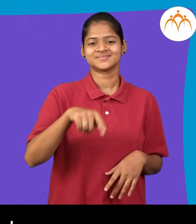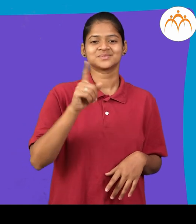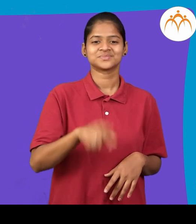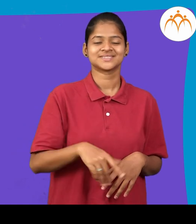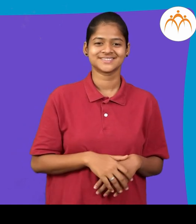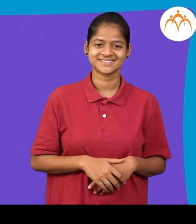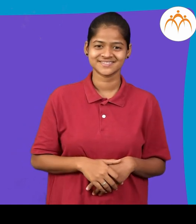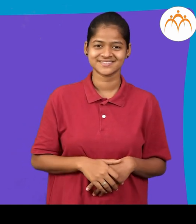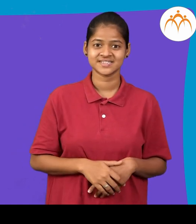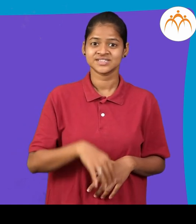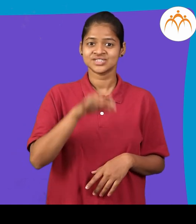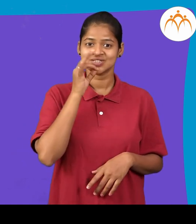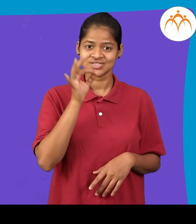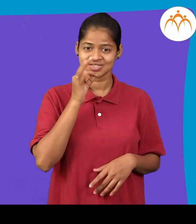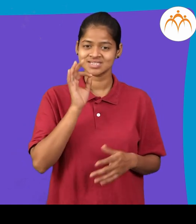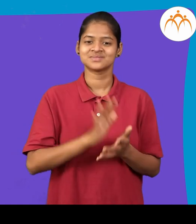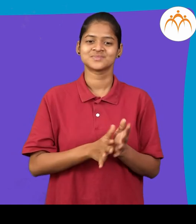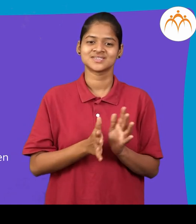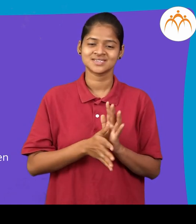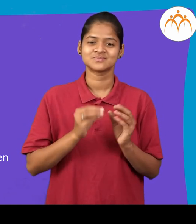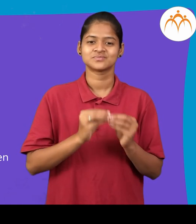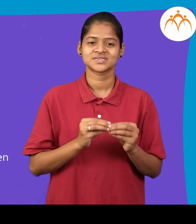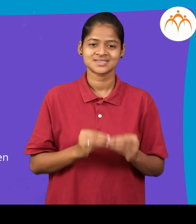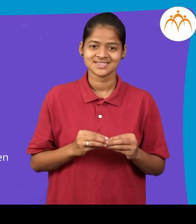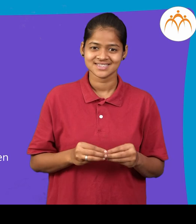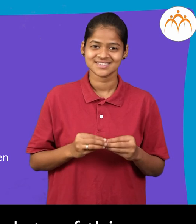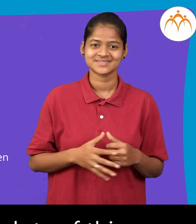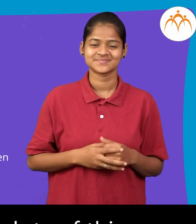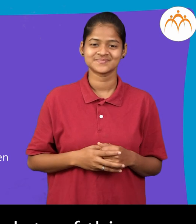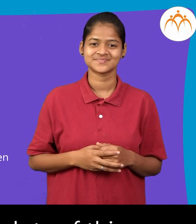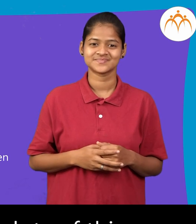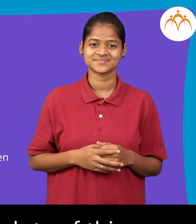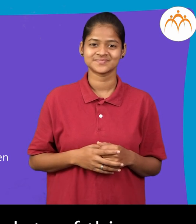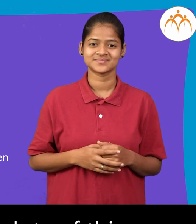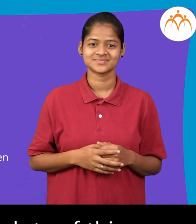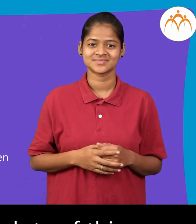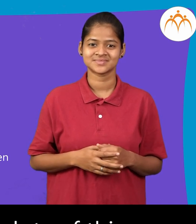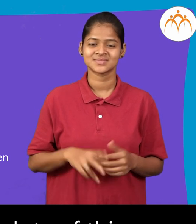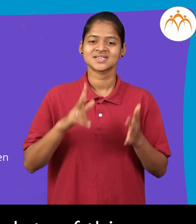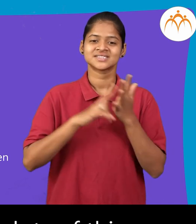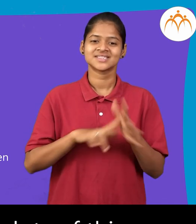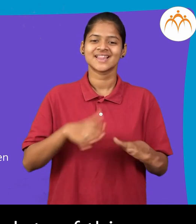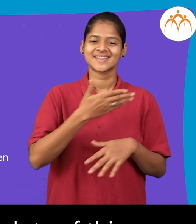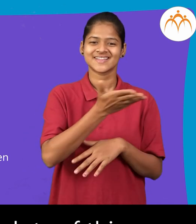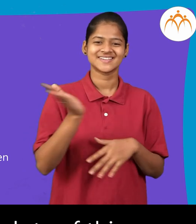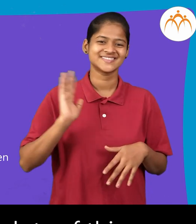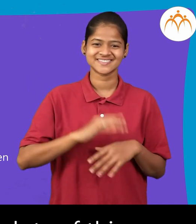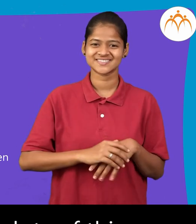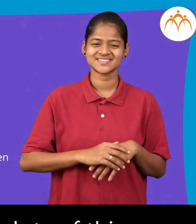tea bread curry in nature too there are lots of things